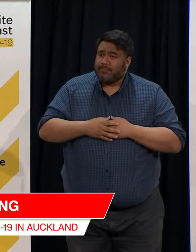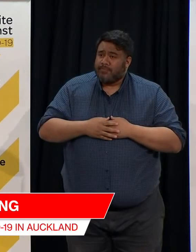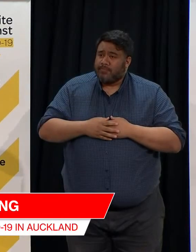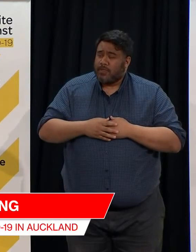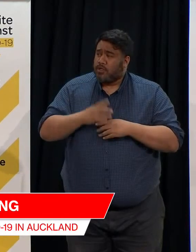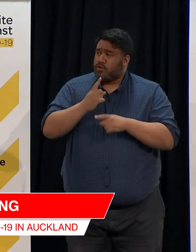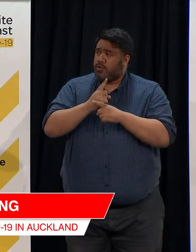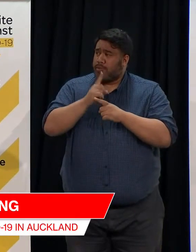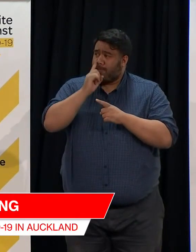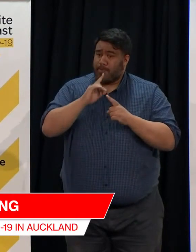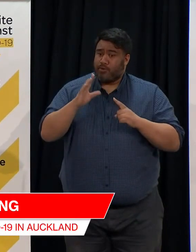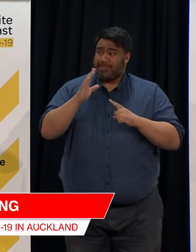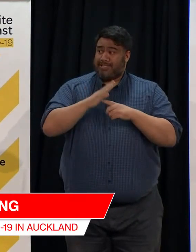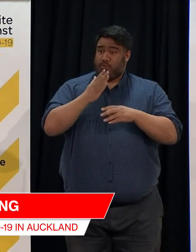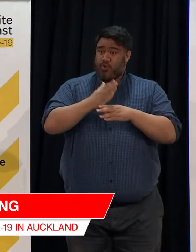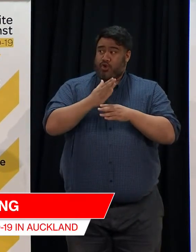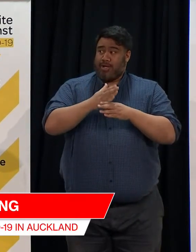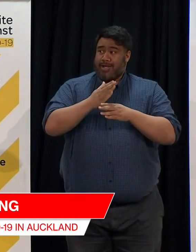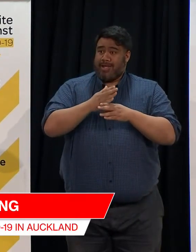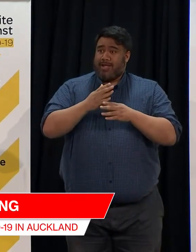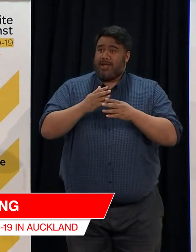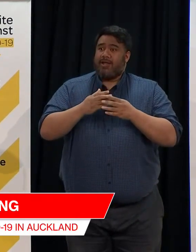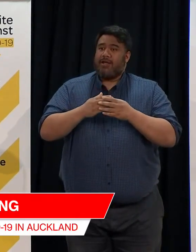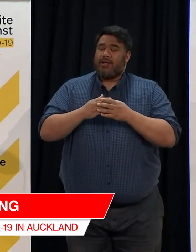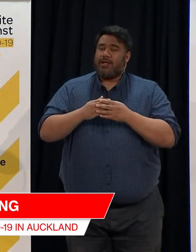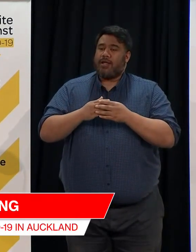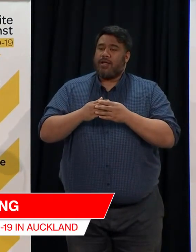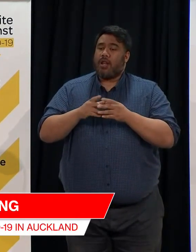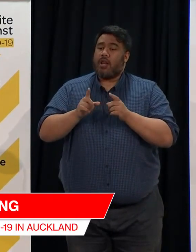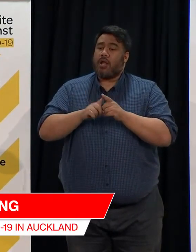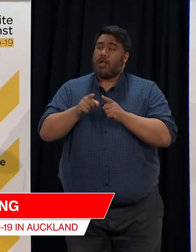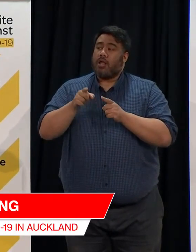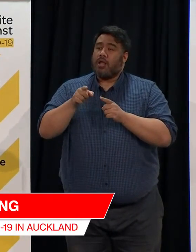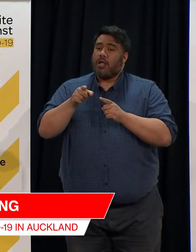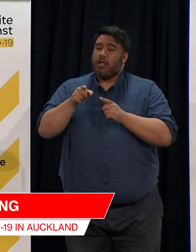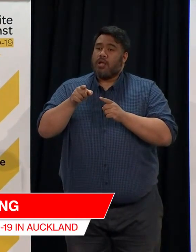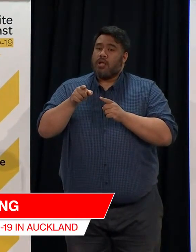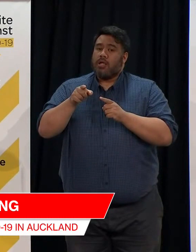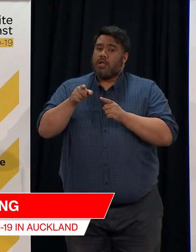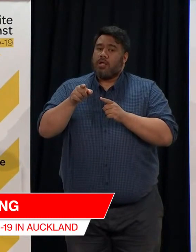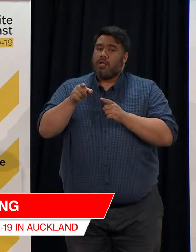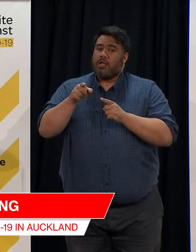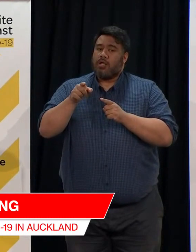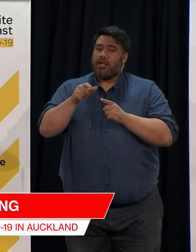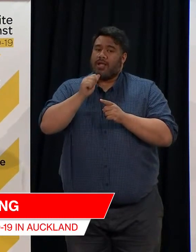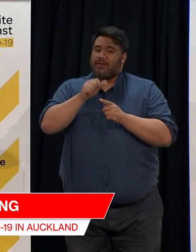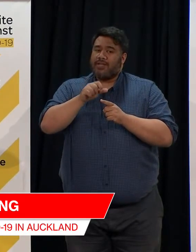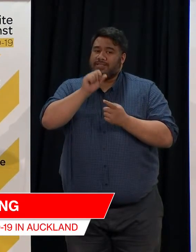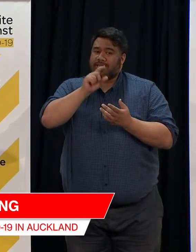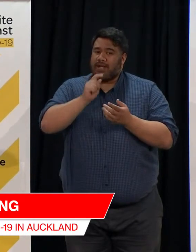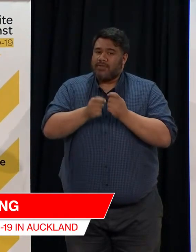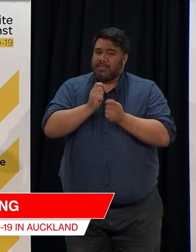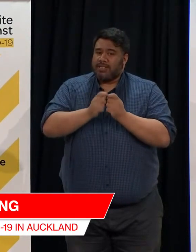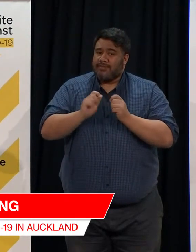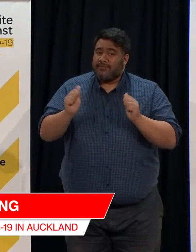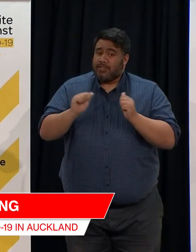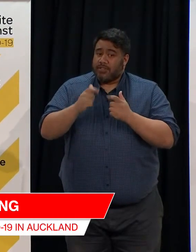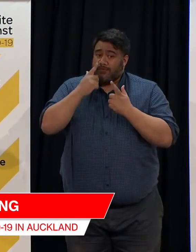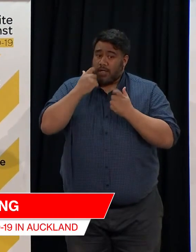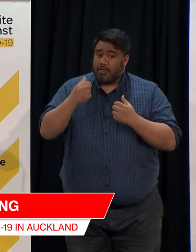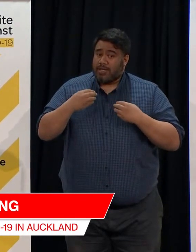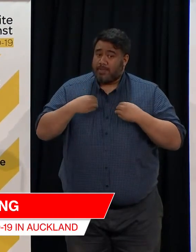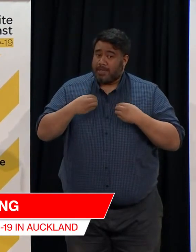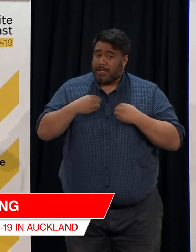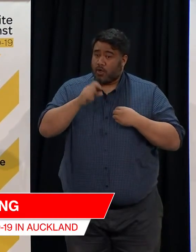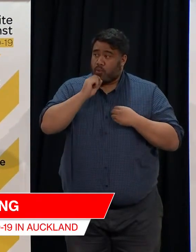workers leaving Auckland? Have you found a provider yet to carry out that work? And what do you make of the concerns from transport operators that if you